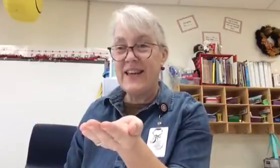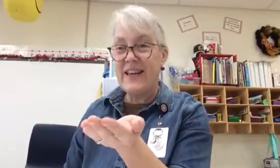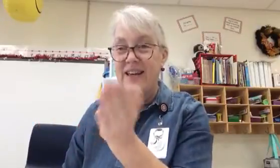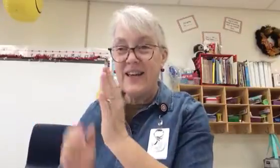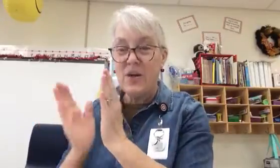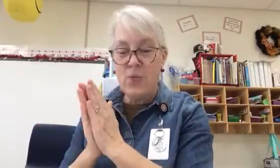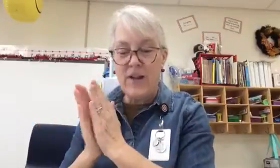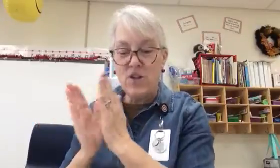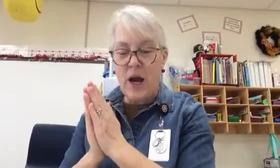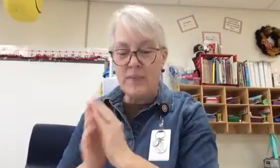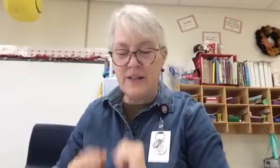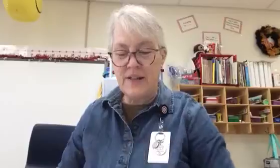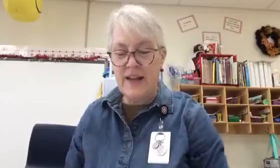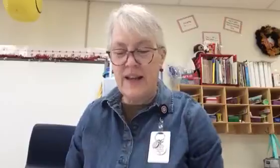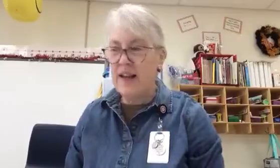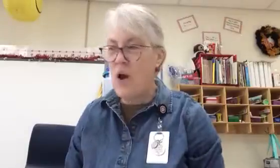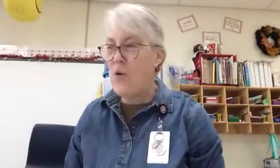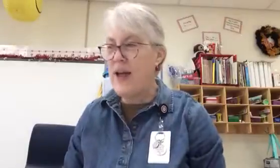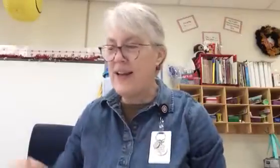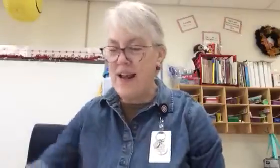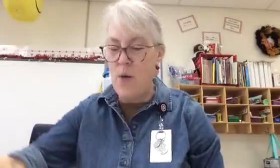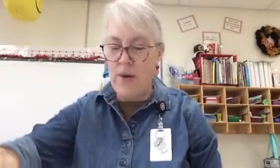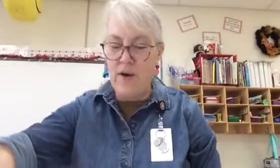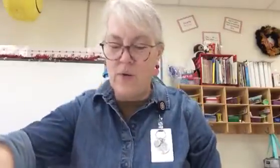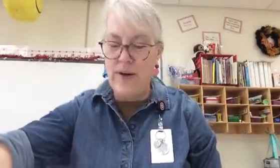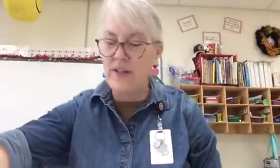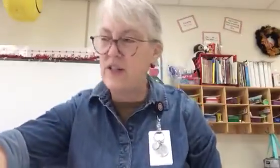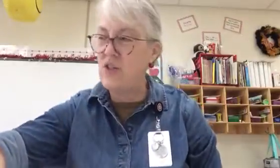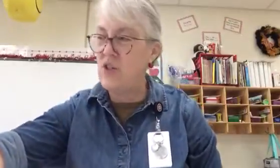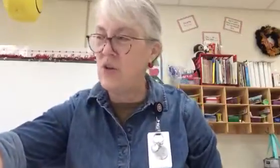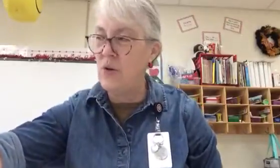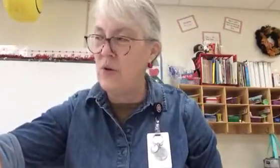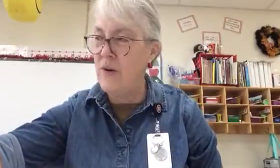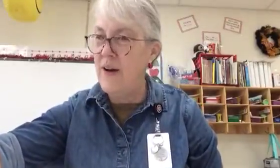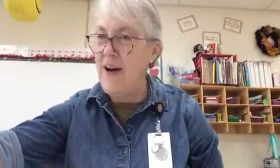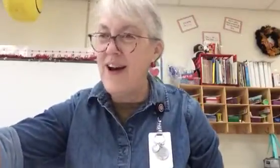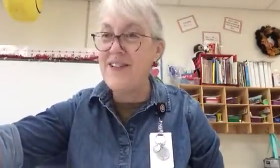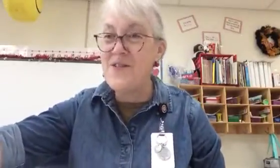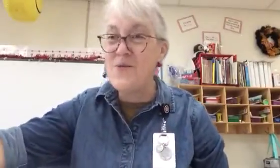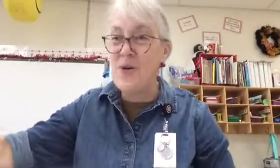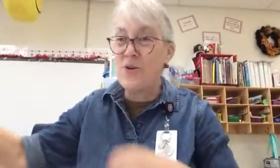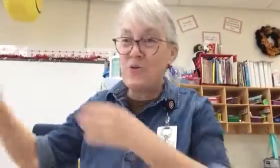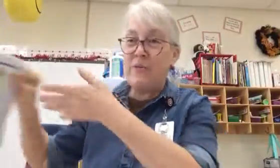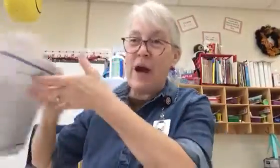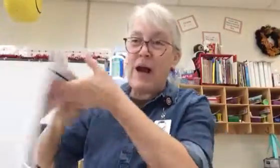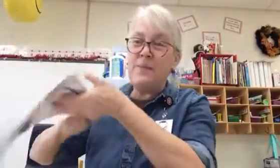great job deleting. Okay, now we are going to do a new nursery rhyme